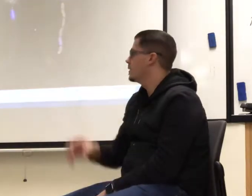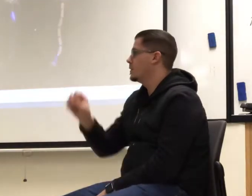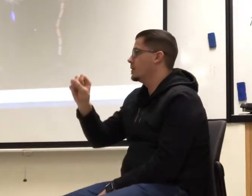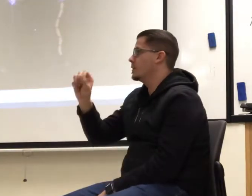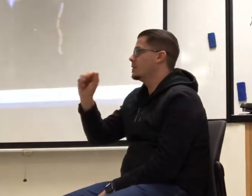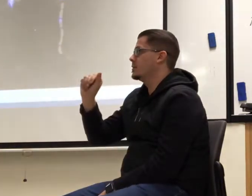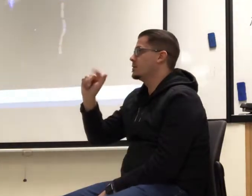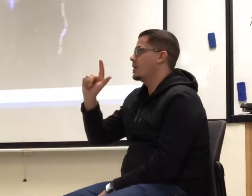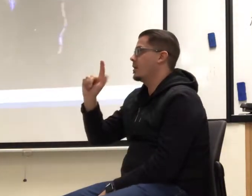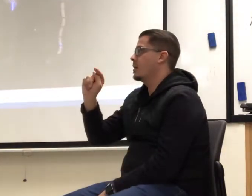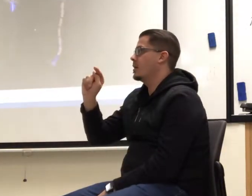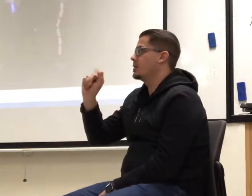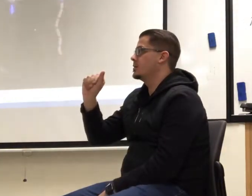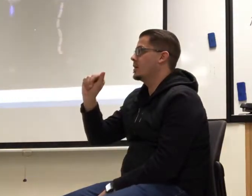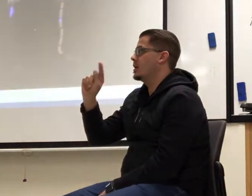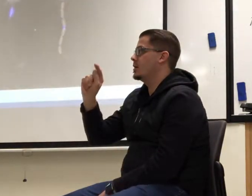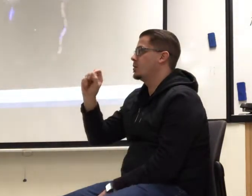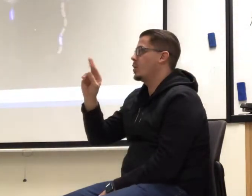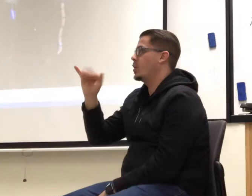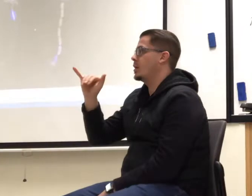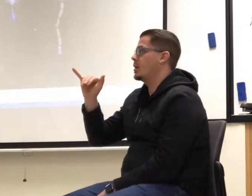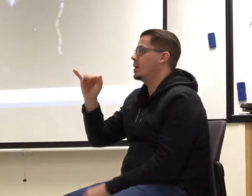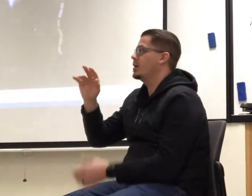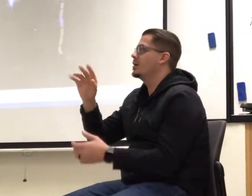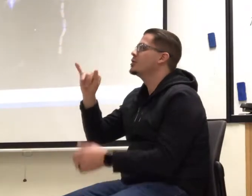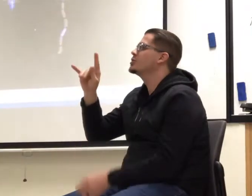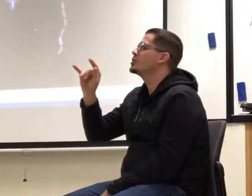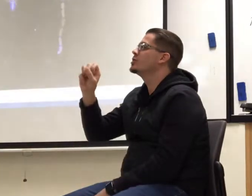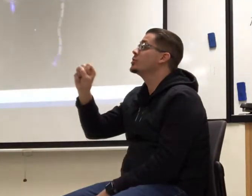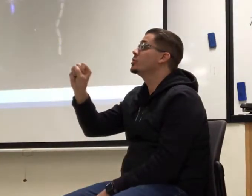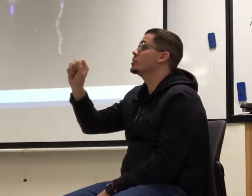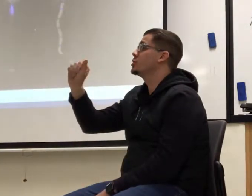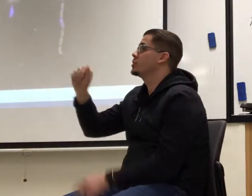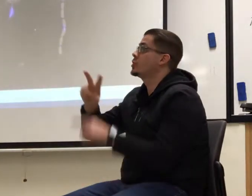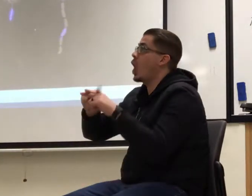saltatory, which means jump.